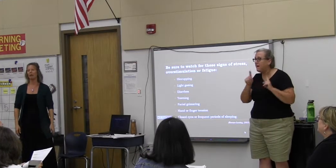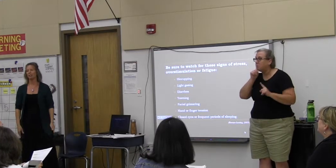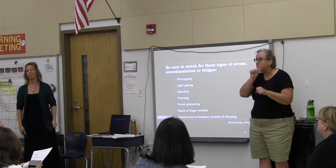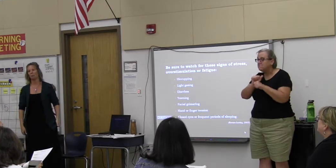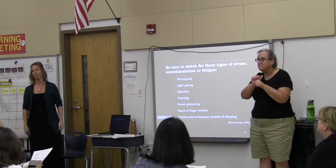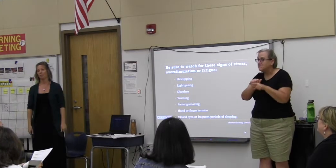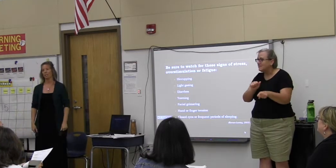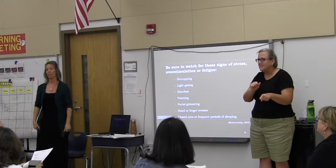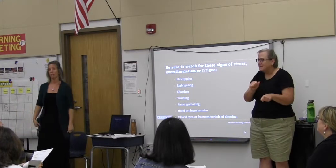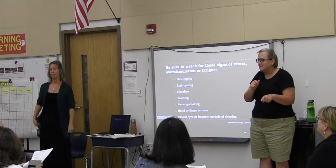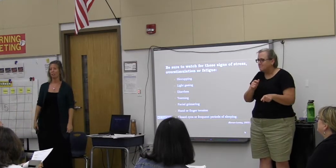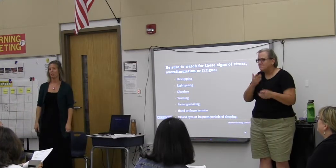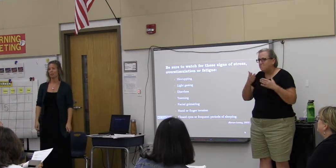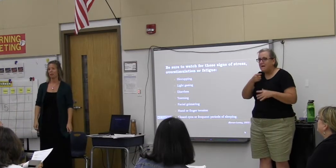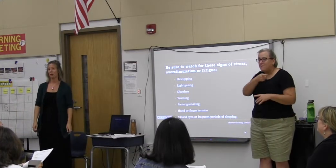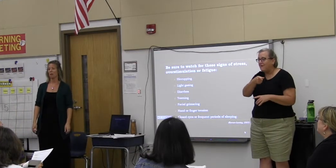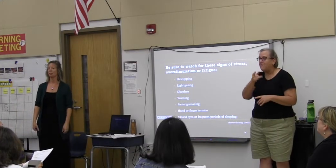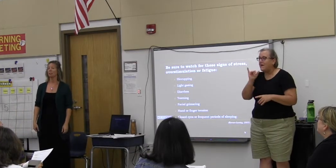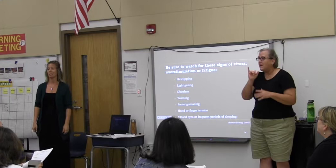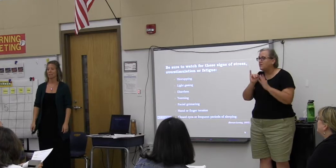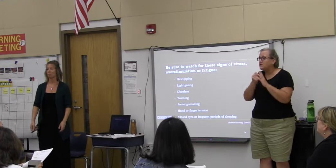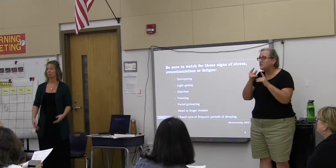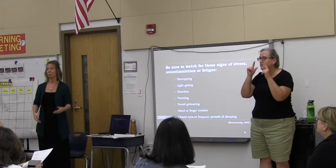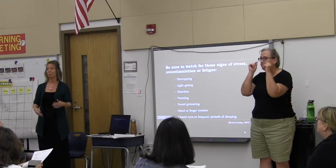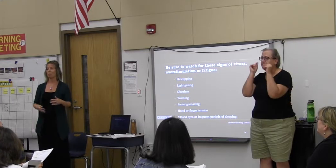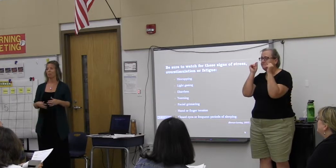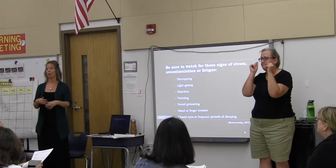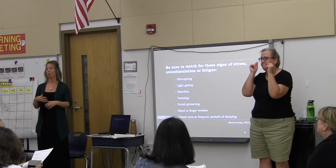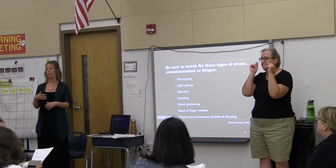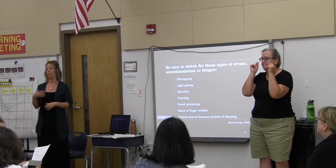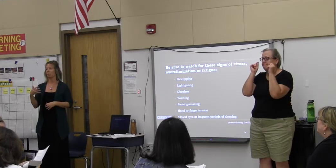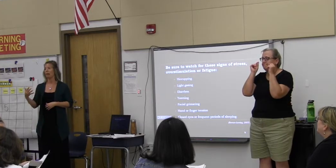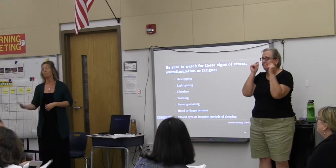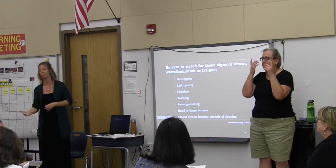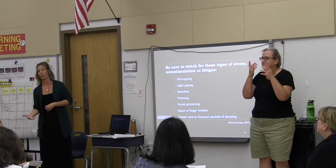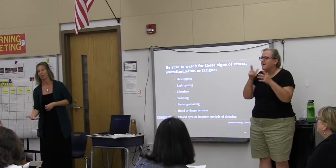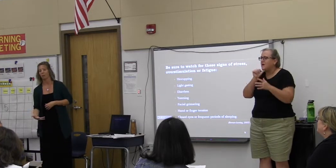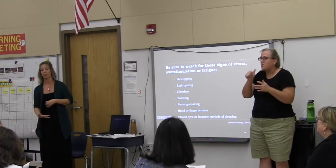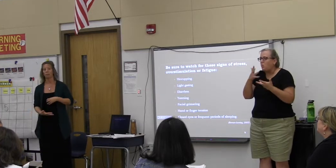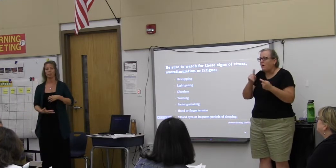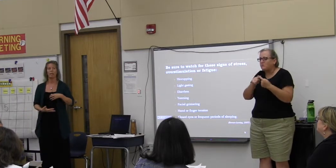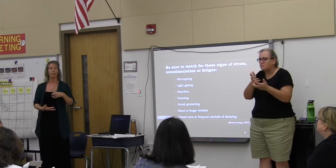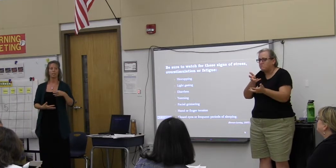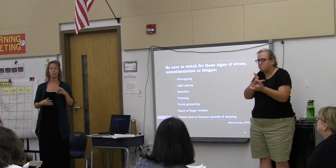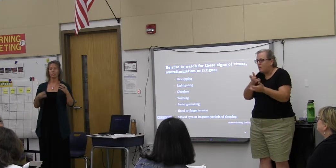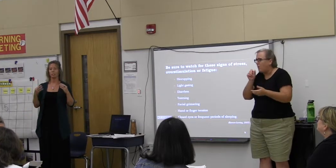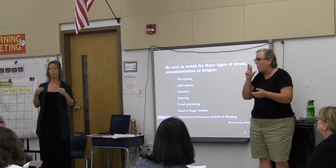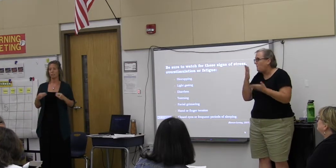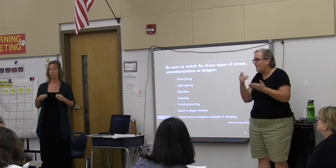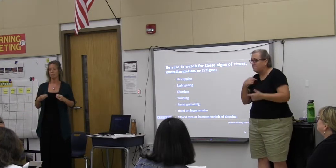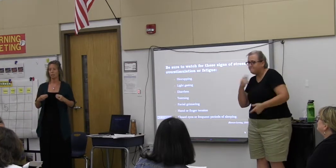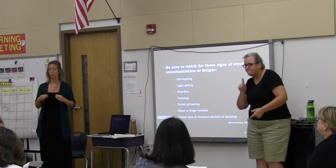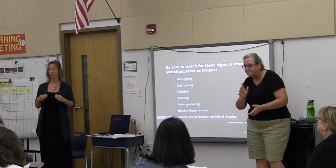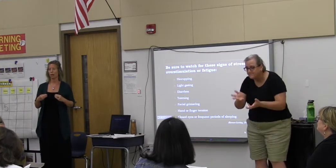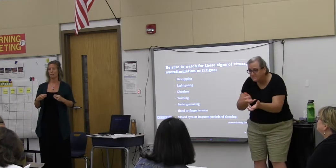But it all just depends. It could be that they are not really sleeping, but maybe they're not being interacted with, or maybe, they just need a chance to close their eyes